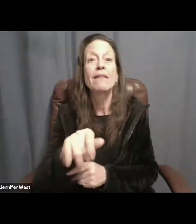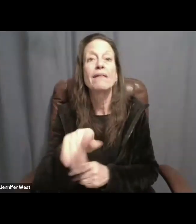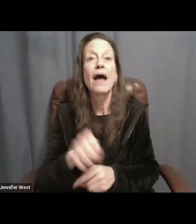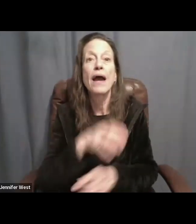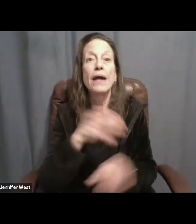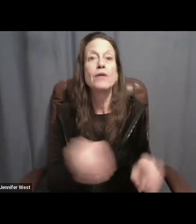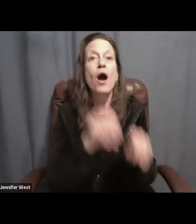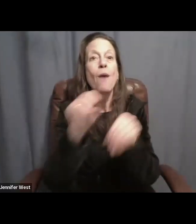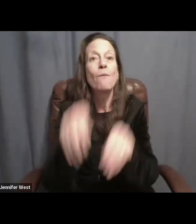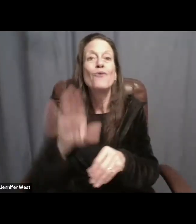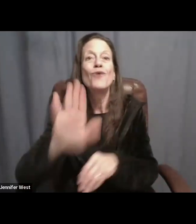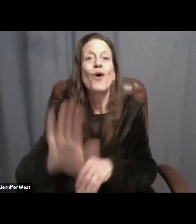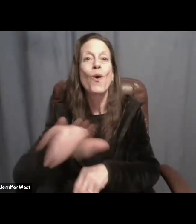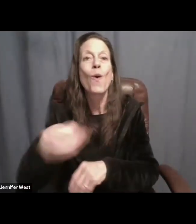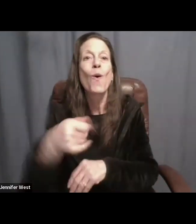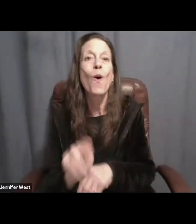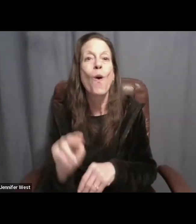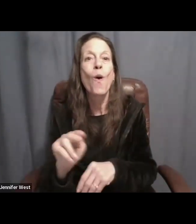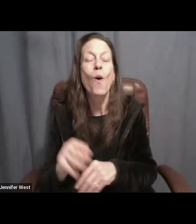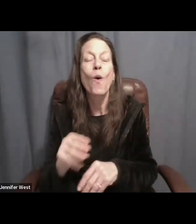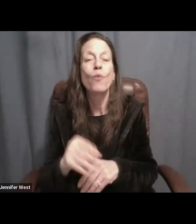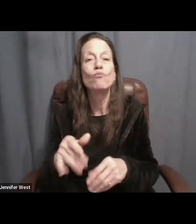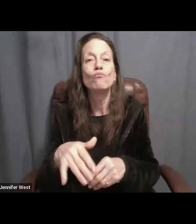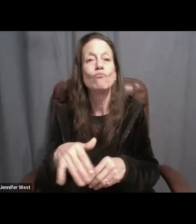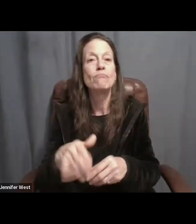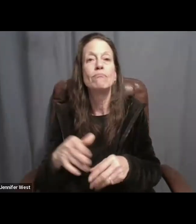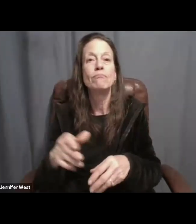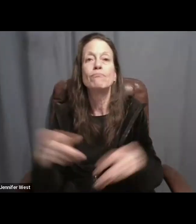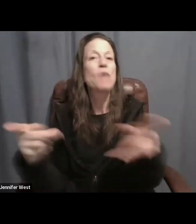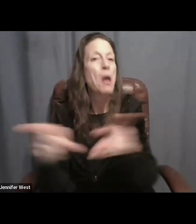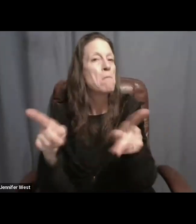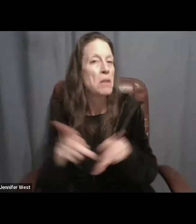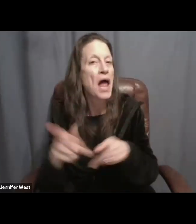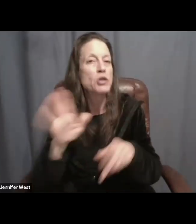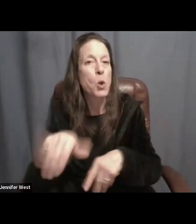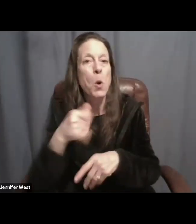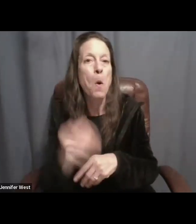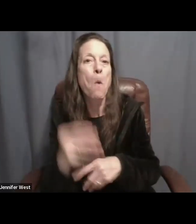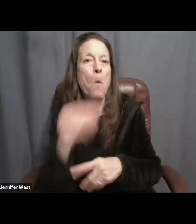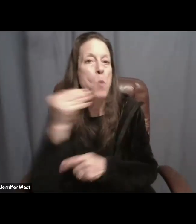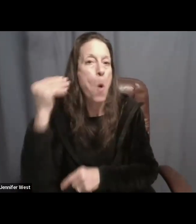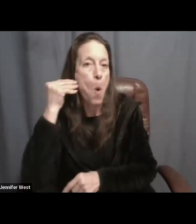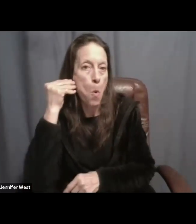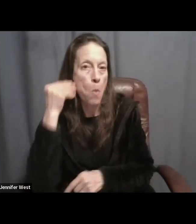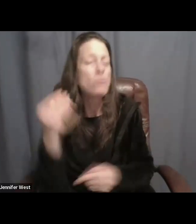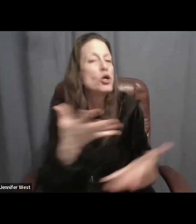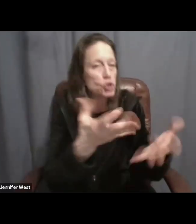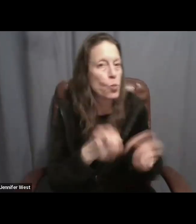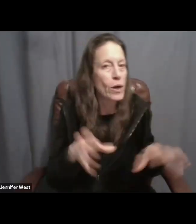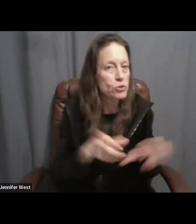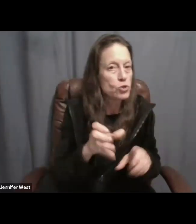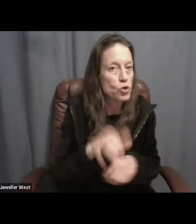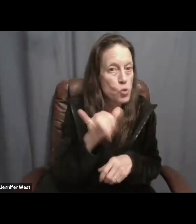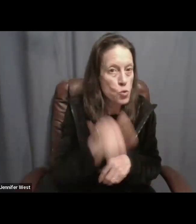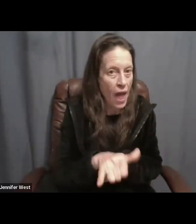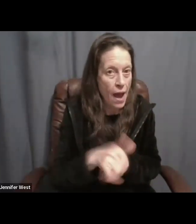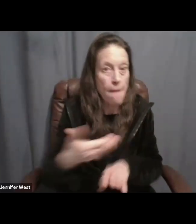place in 2014 because that's what she wanted to do. And that was before she had a voucher.